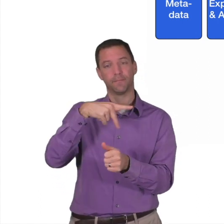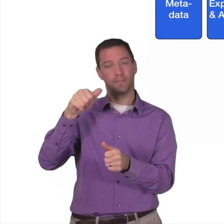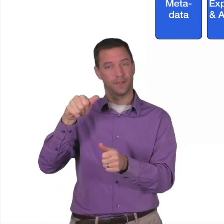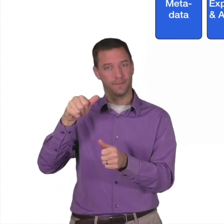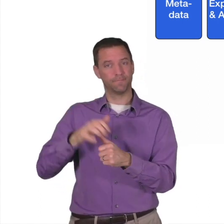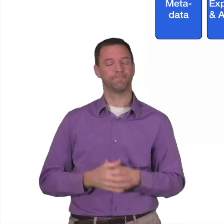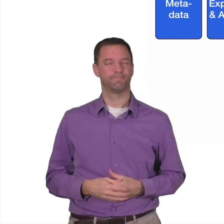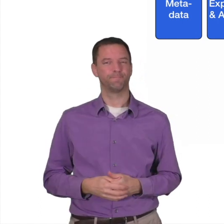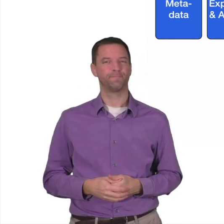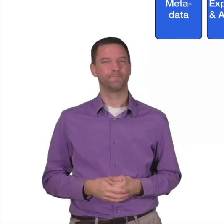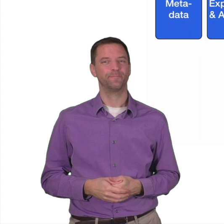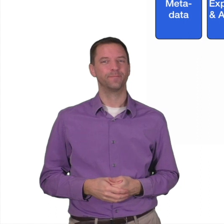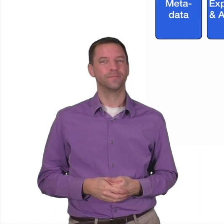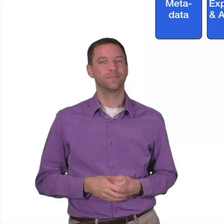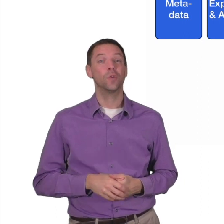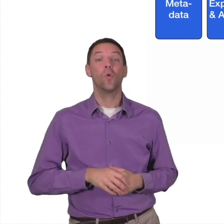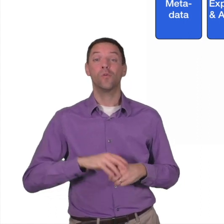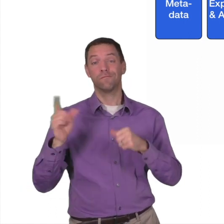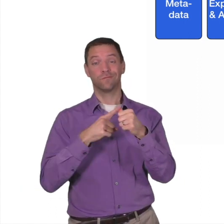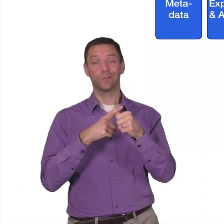a secure HIPAA-compliant web portal.